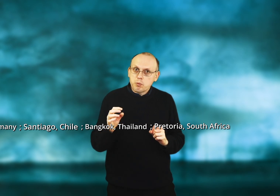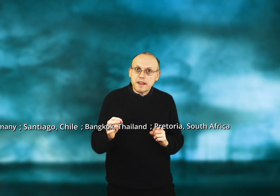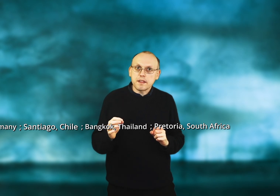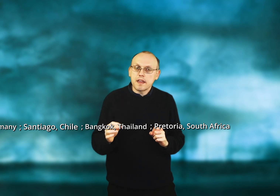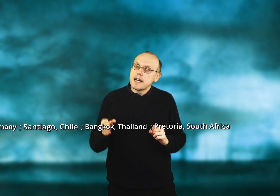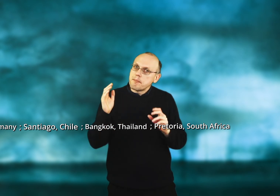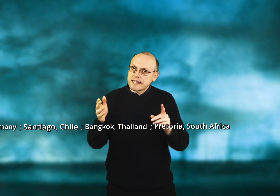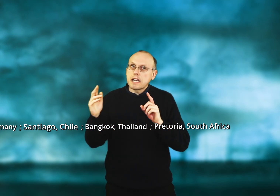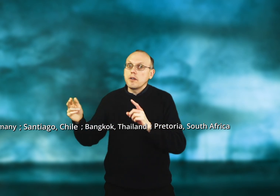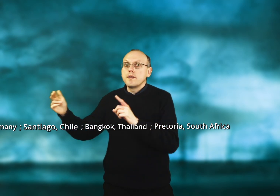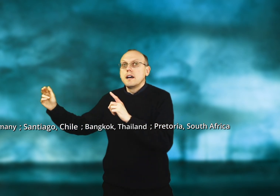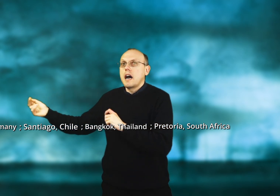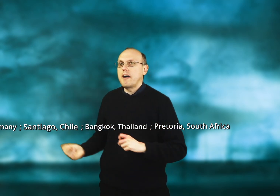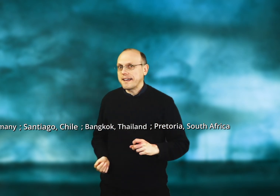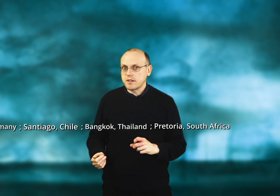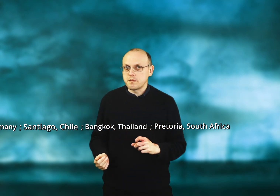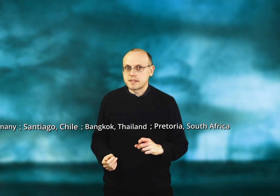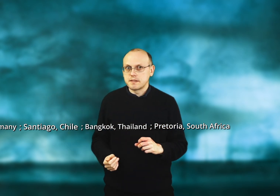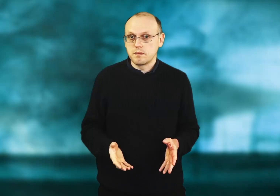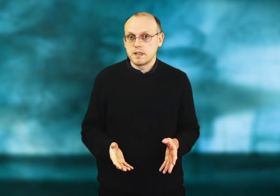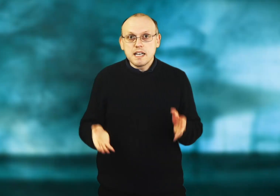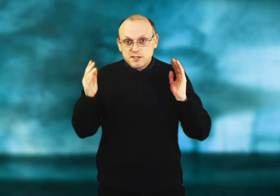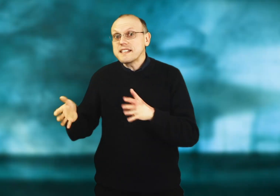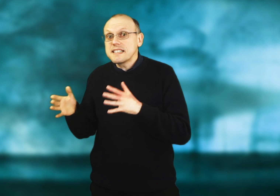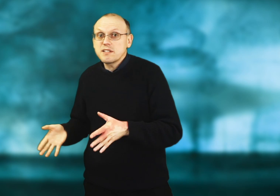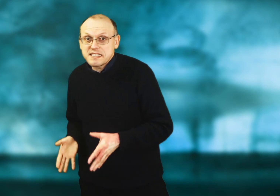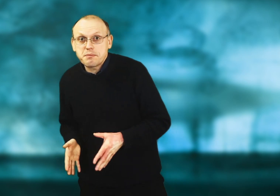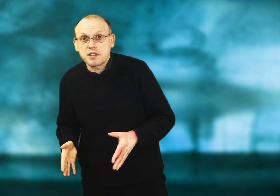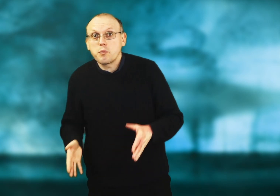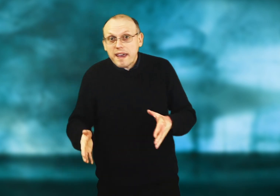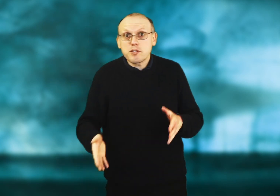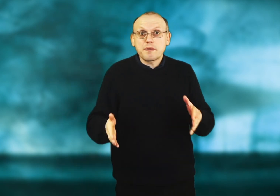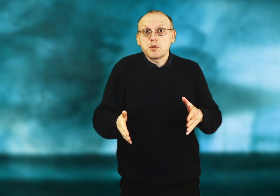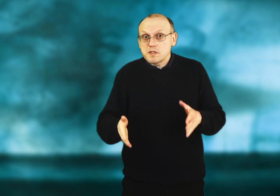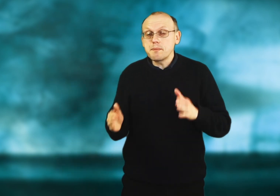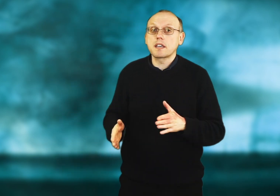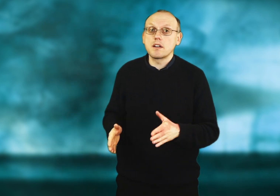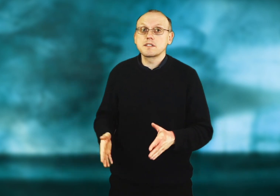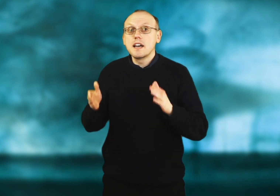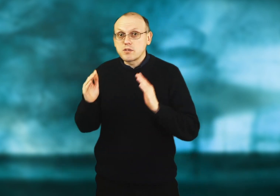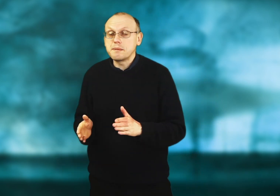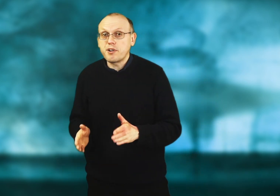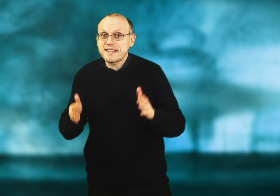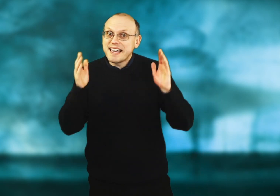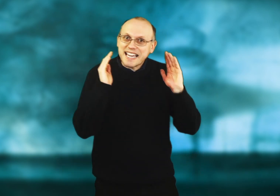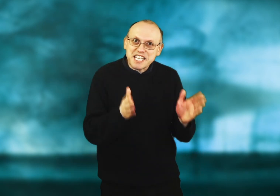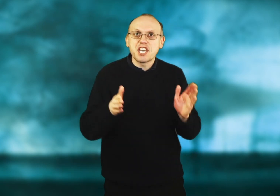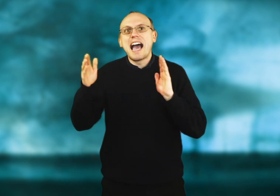with marking off our items. So this is an exception where you have to use semicolons to separate each